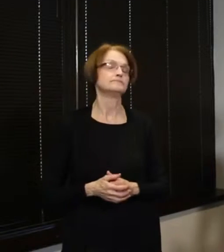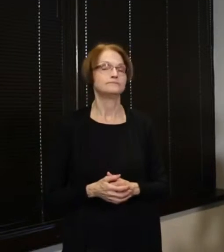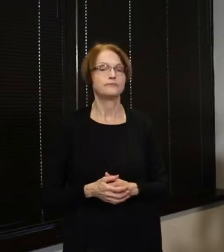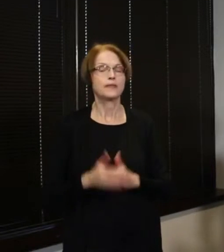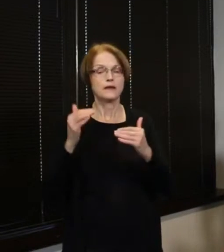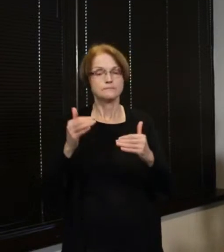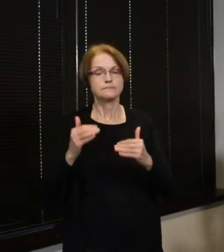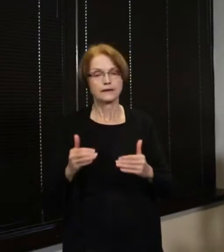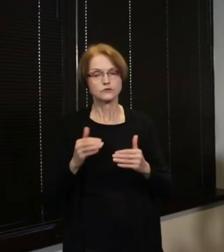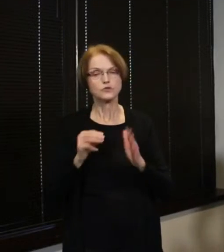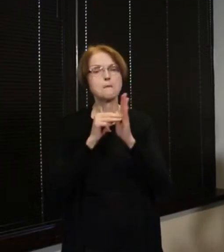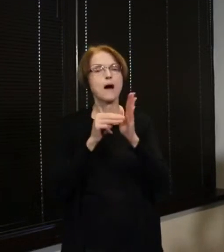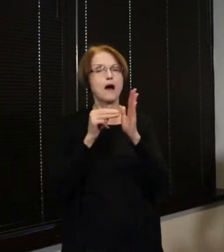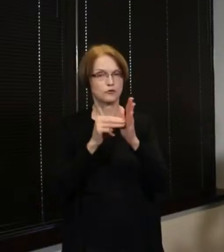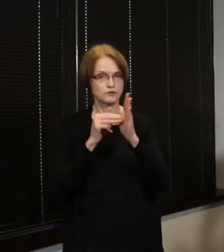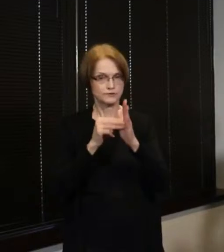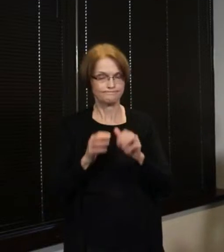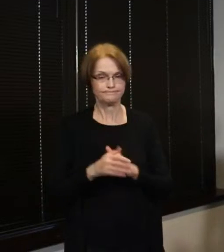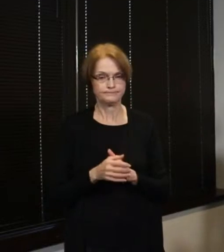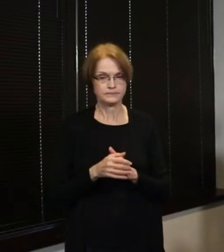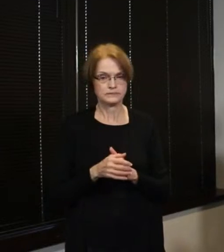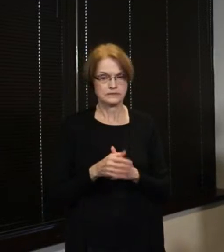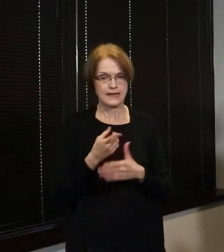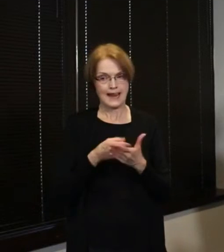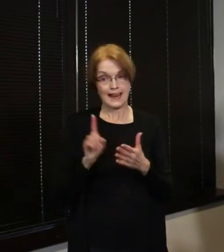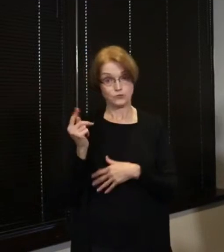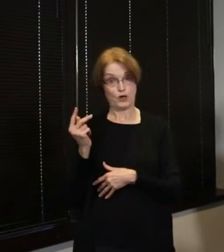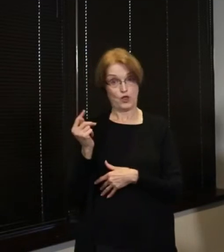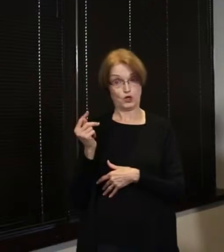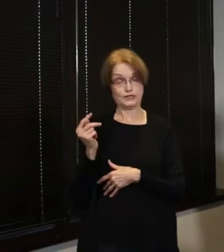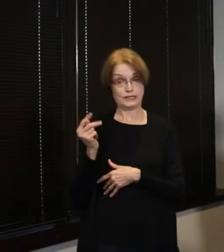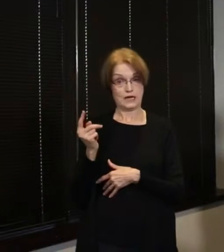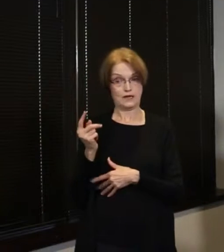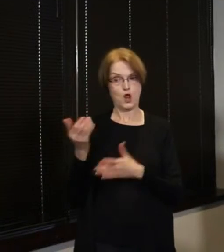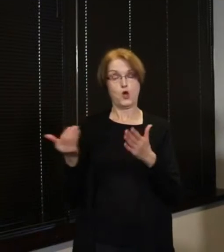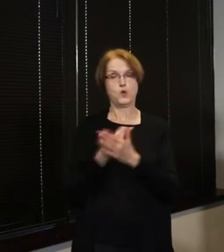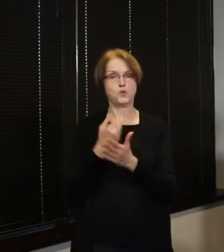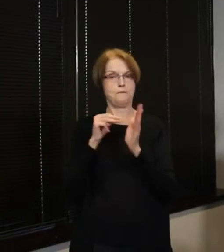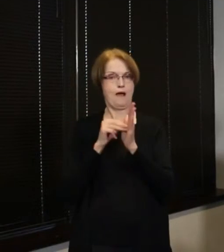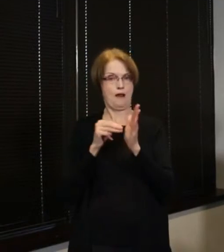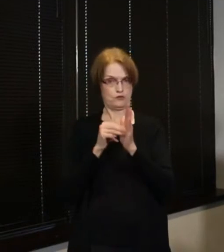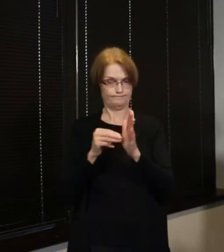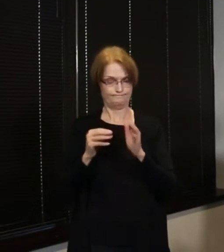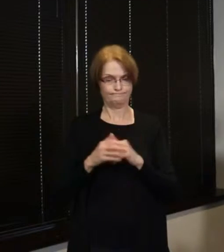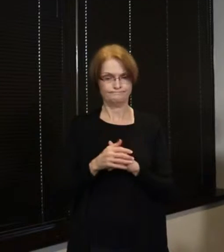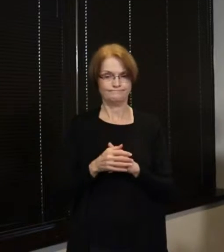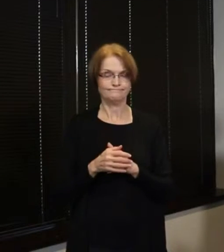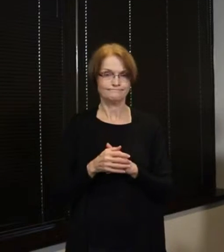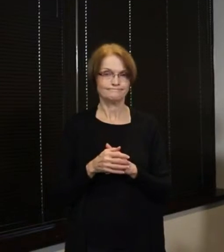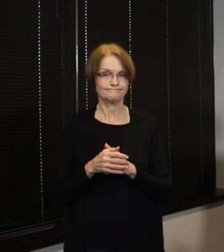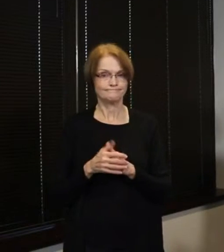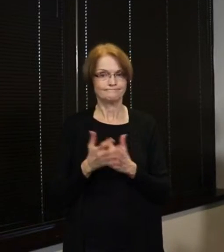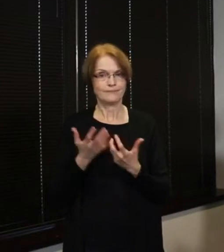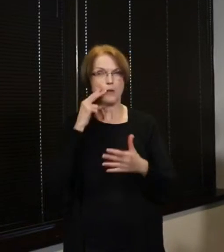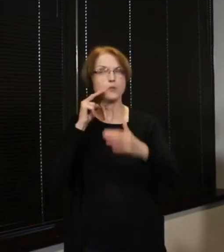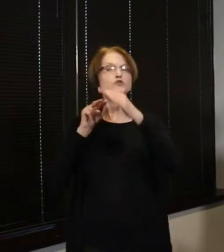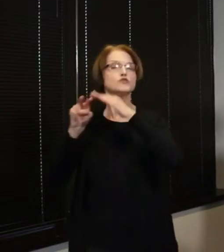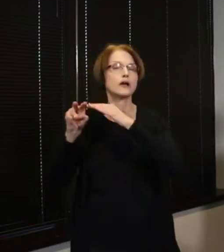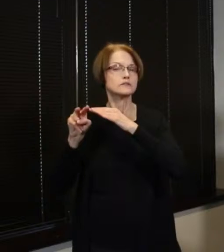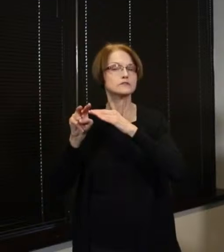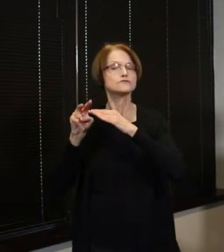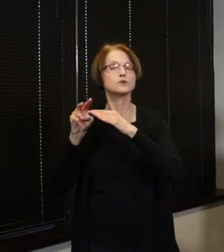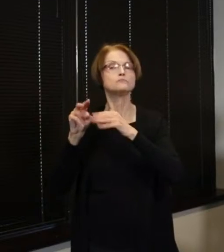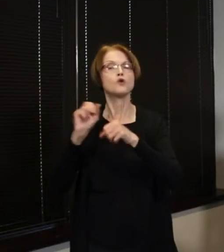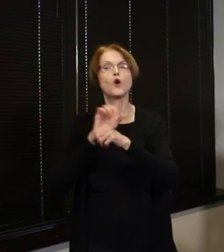Moving on to our models now. So last Thursday, we did update our model for our projections for